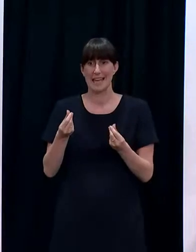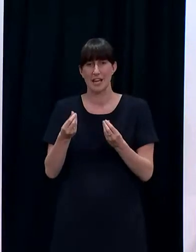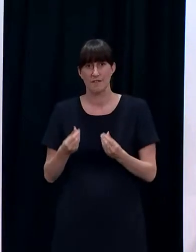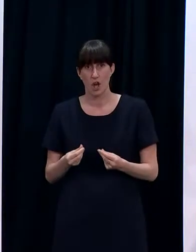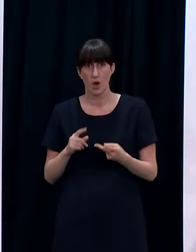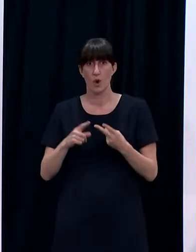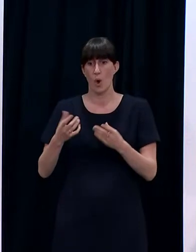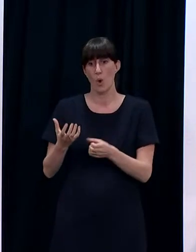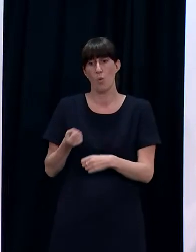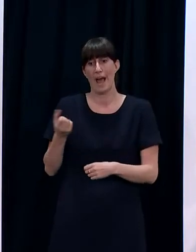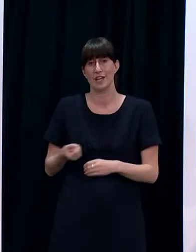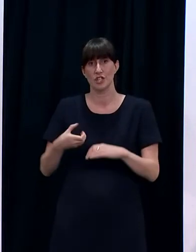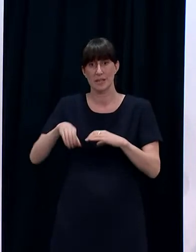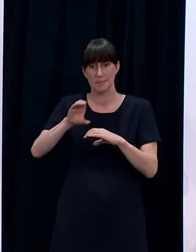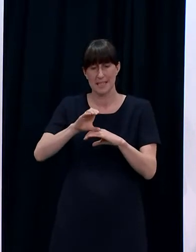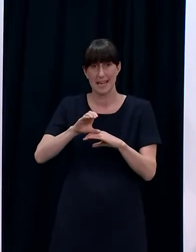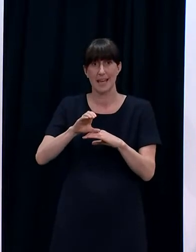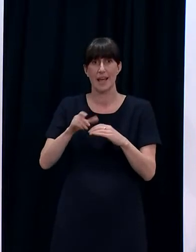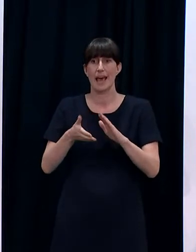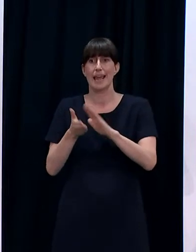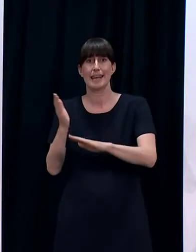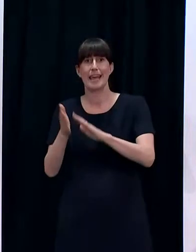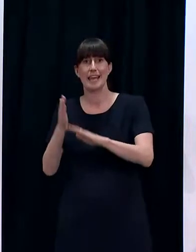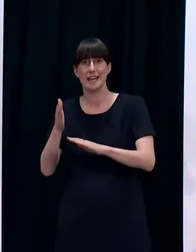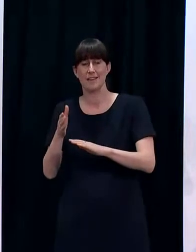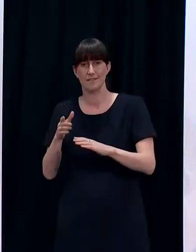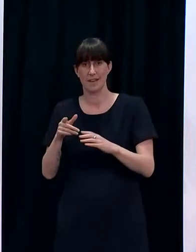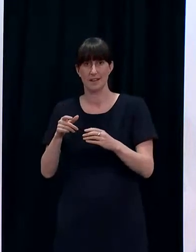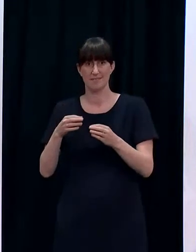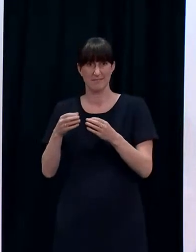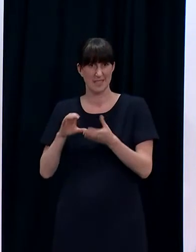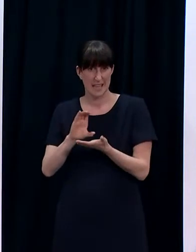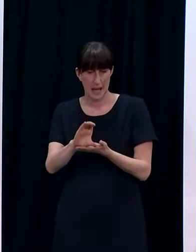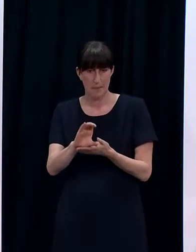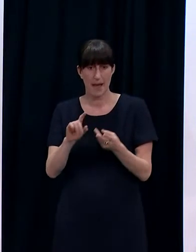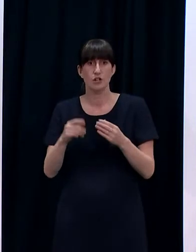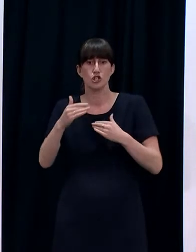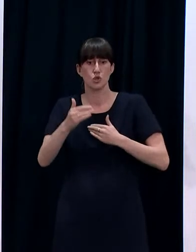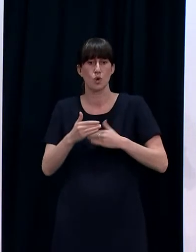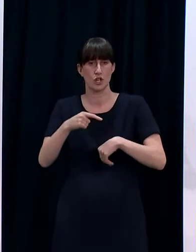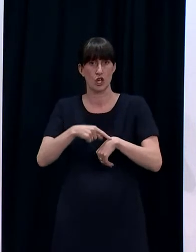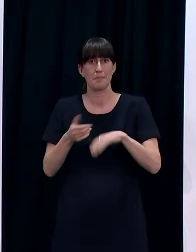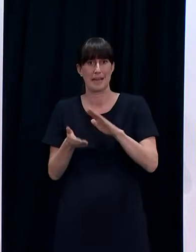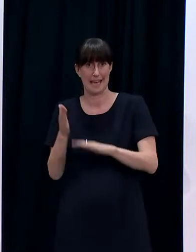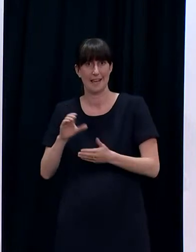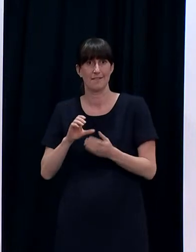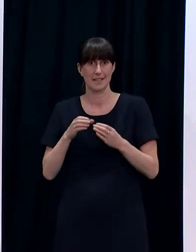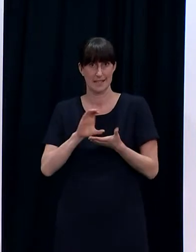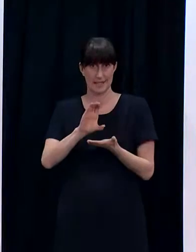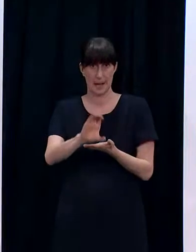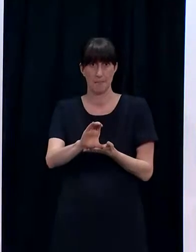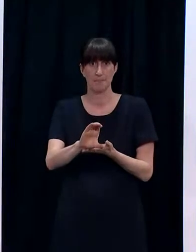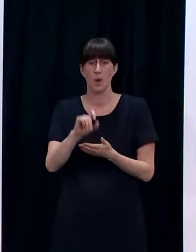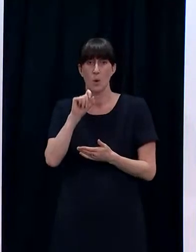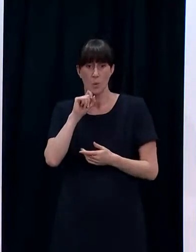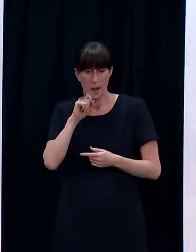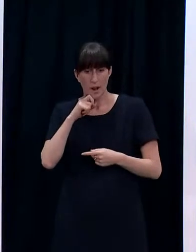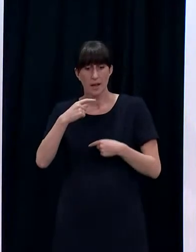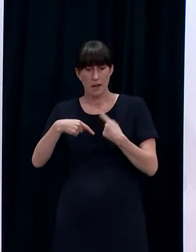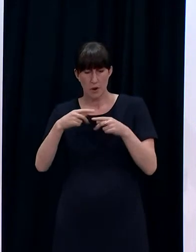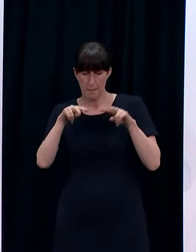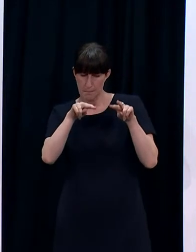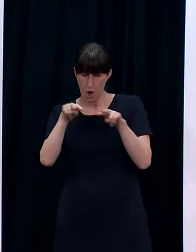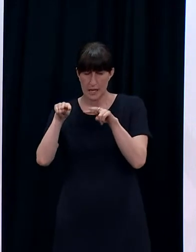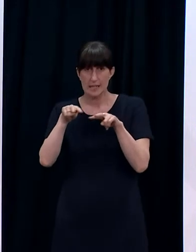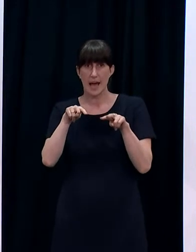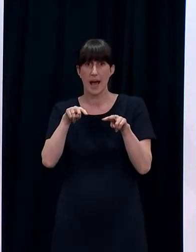where appropriate, the Leave Support Scheme and short-term absence payment. We will continue to monitor and assess the support that is available for